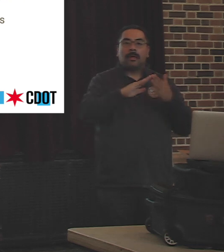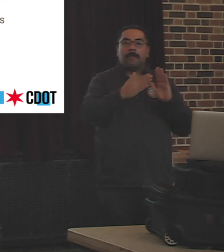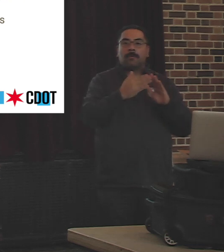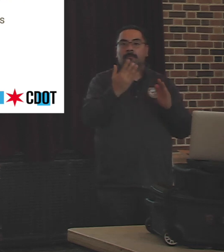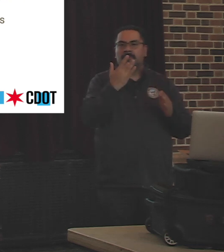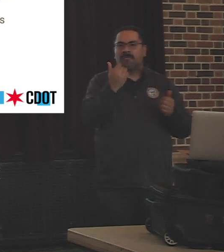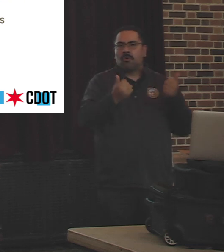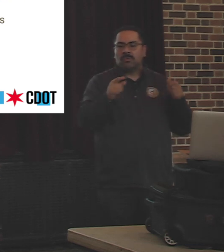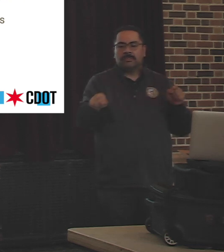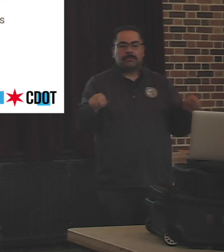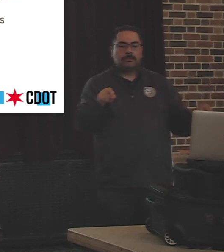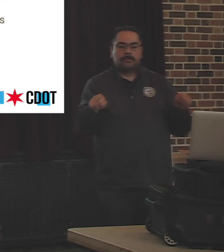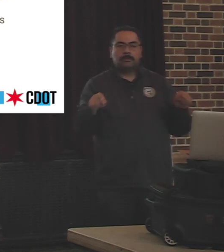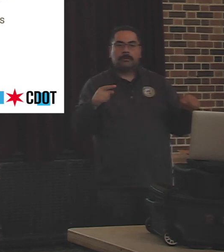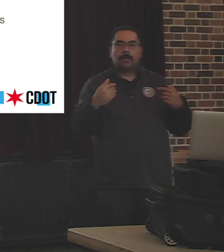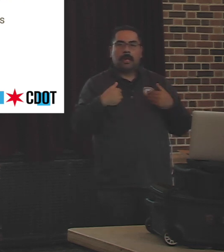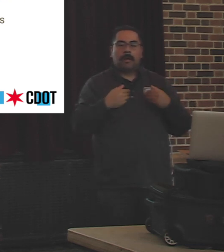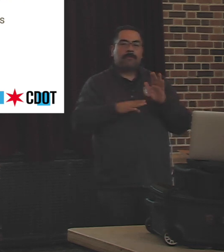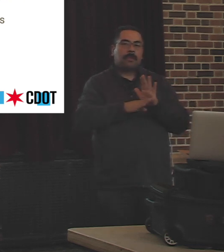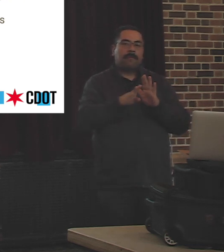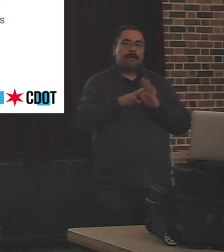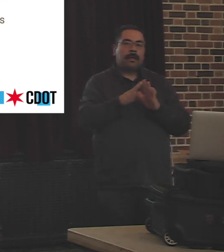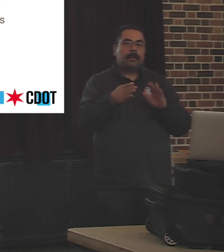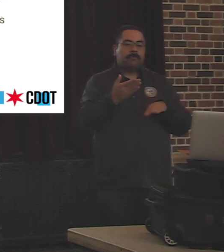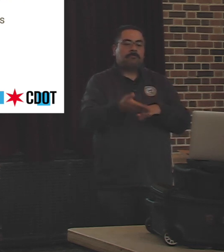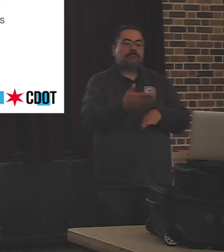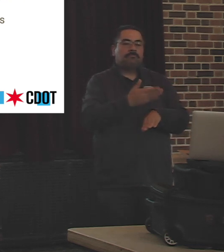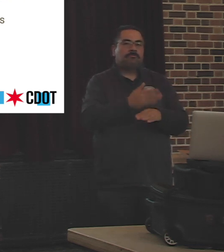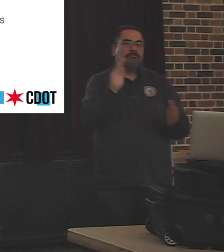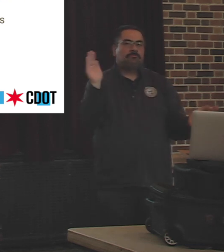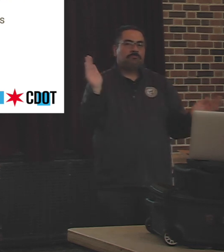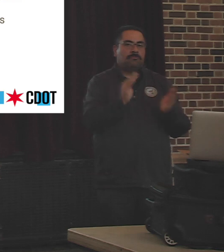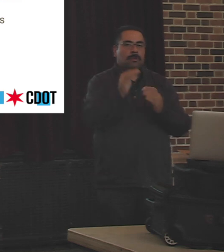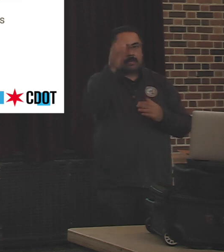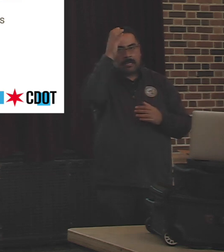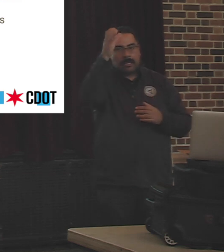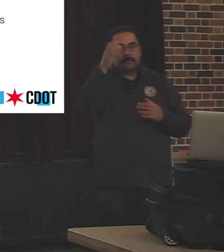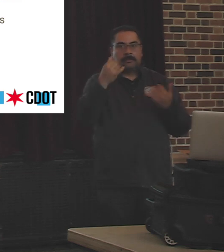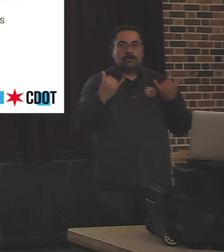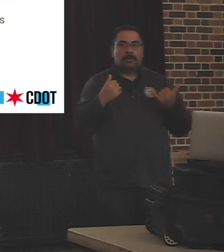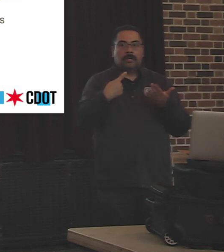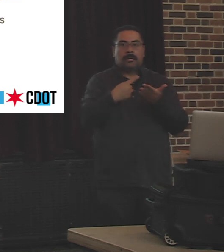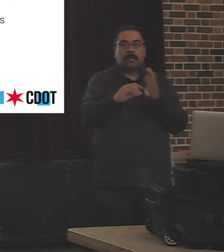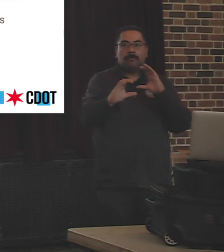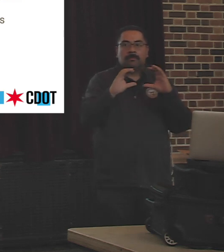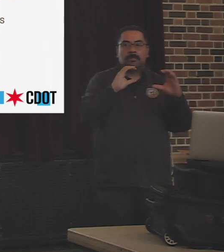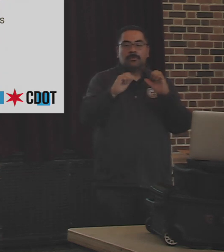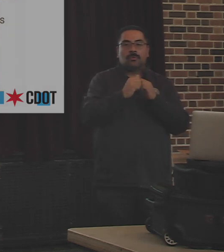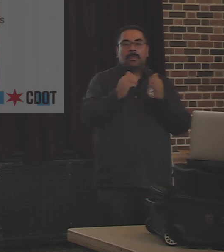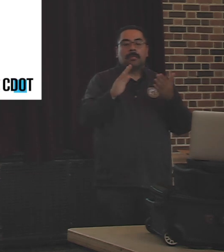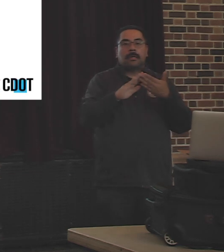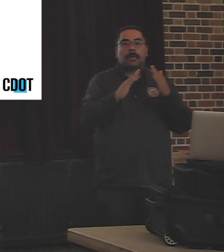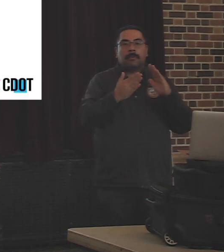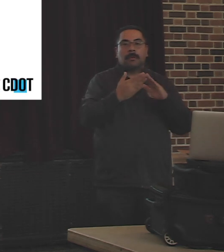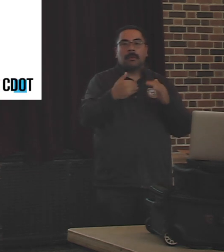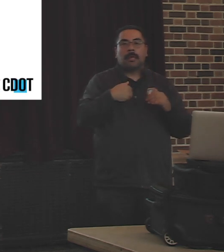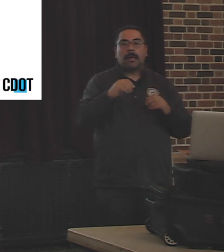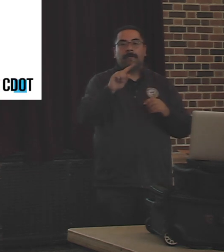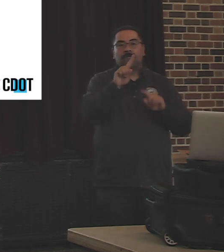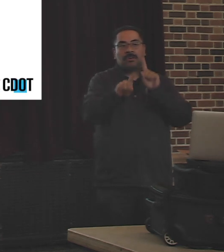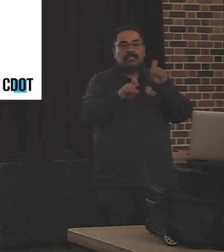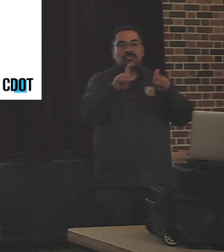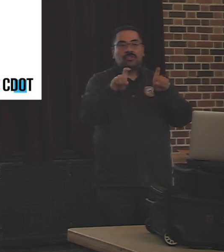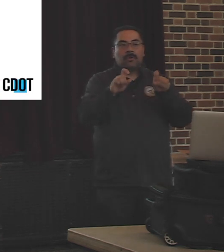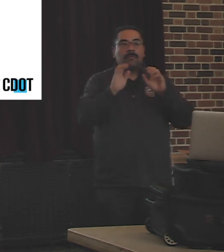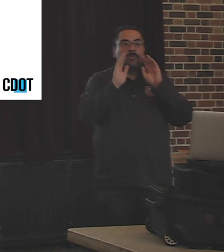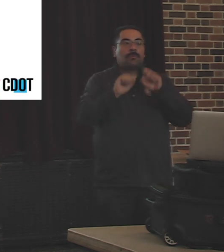preferred strategies to develop and refine concepts. So we're currently in those conversations with community. There's a survey that we're going to be